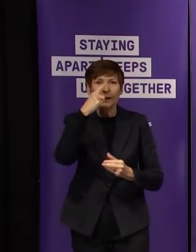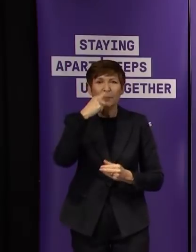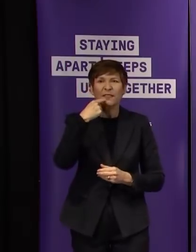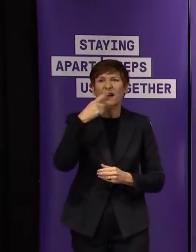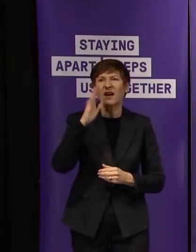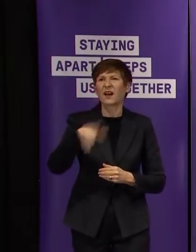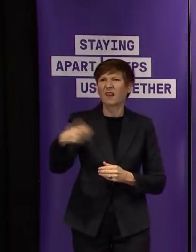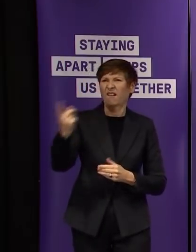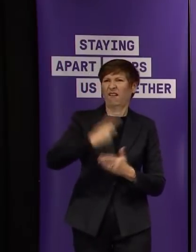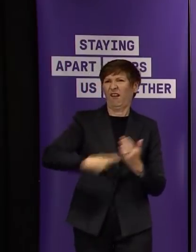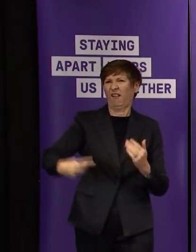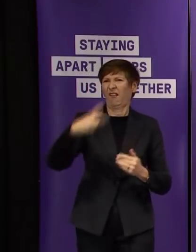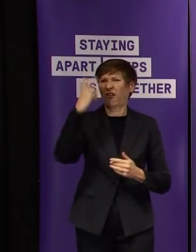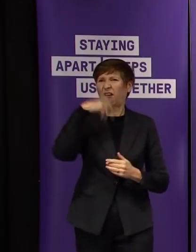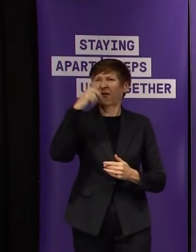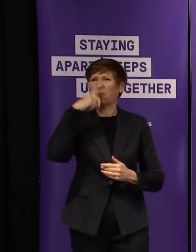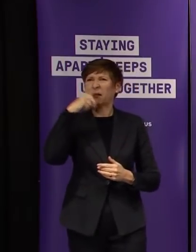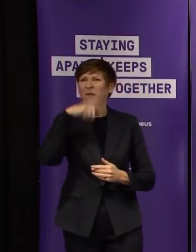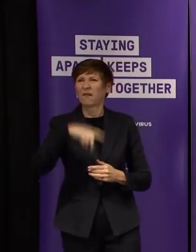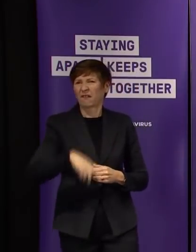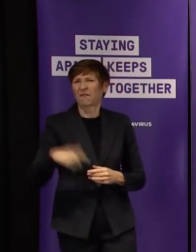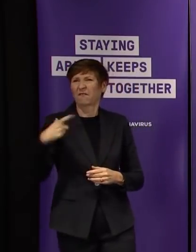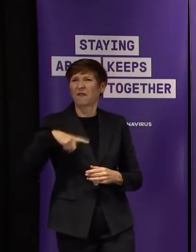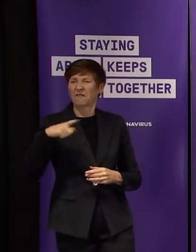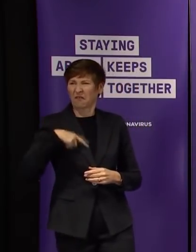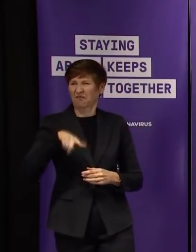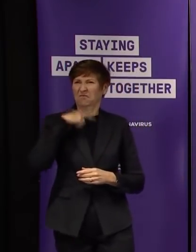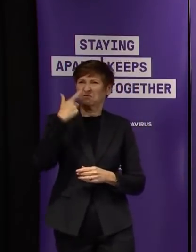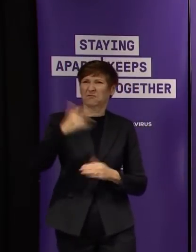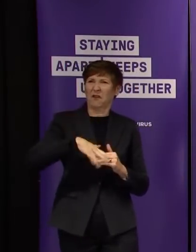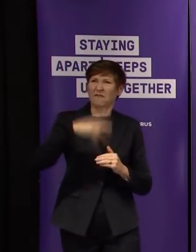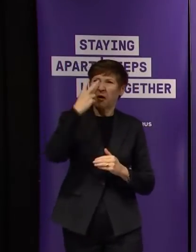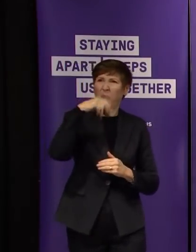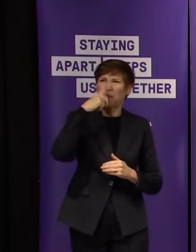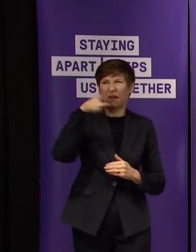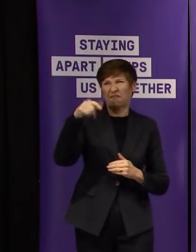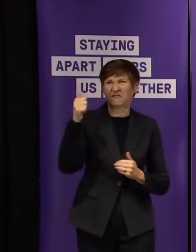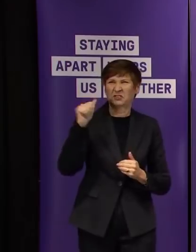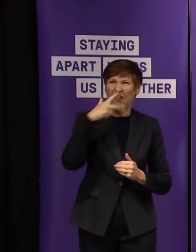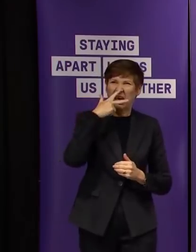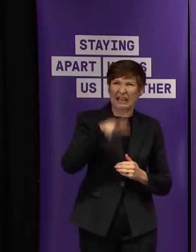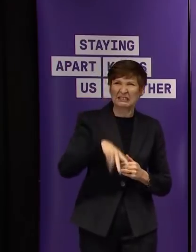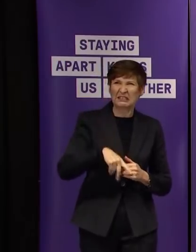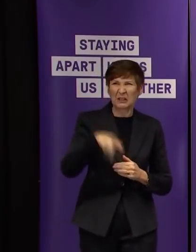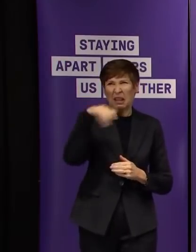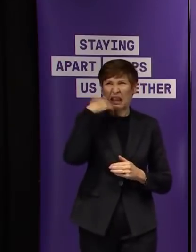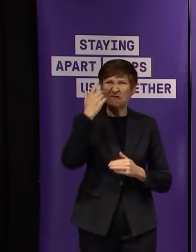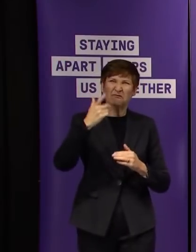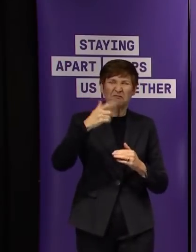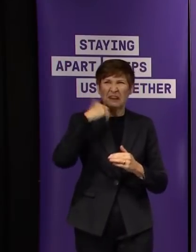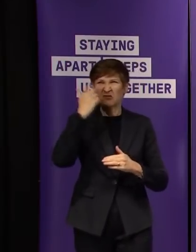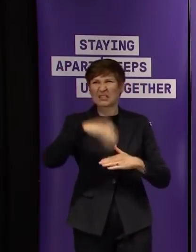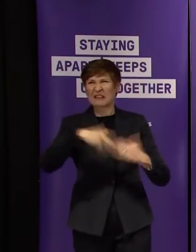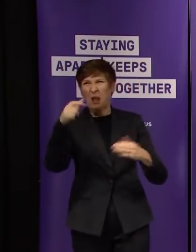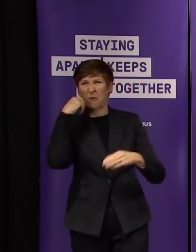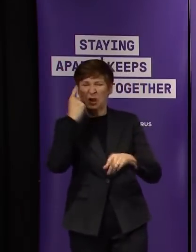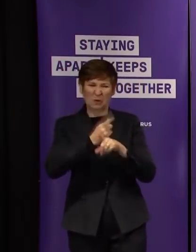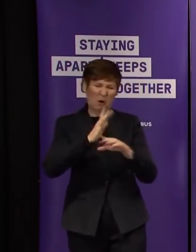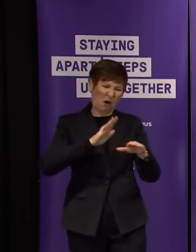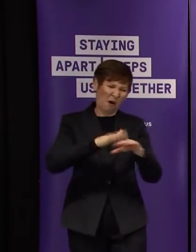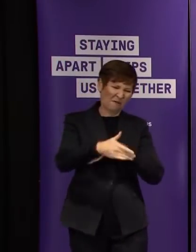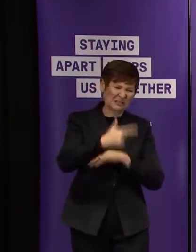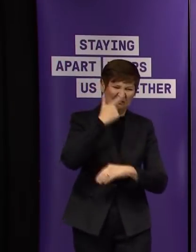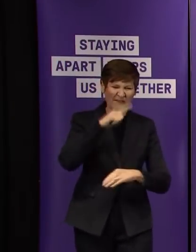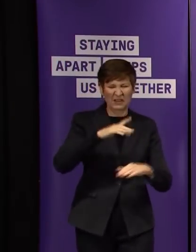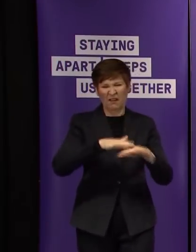anyway. Well, I don't think that's a fair point to make. They're not numbers. They're people's parents and grandparents, their uncles and